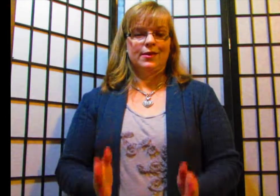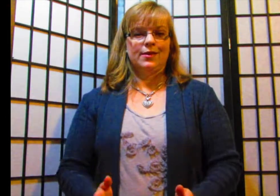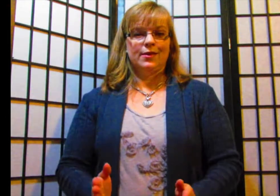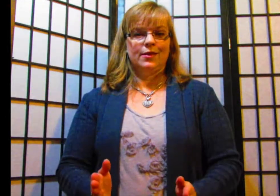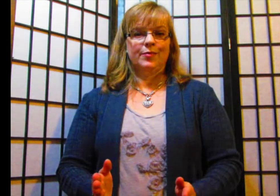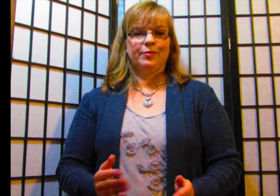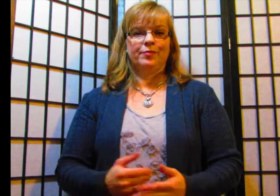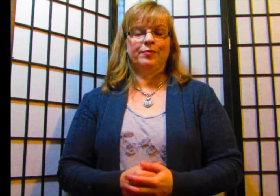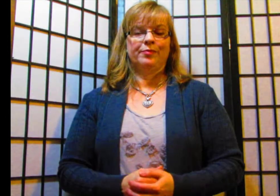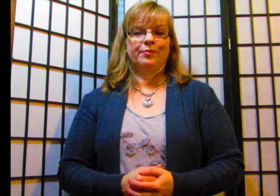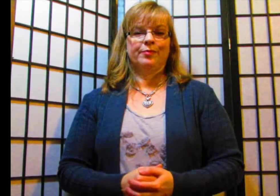Scientist.